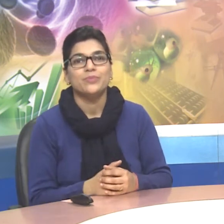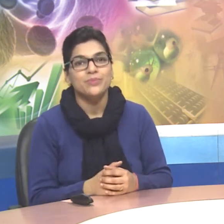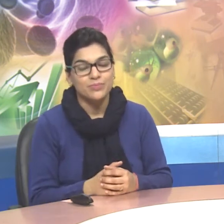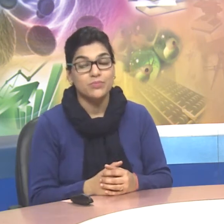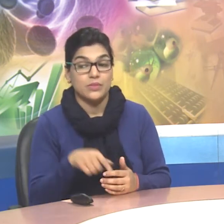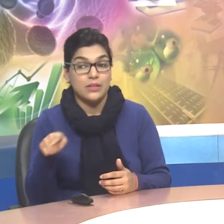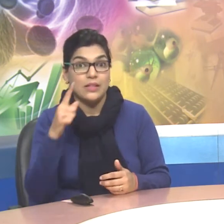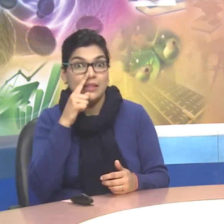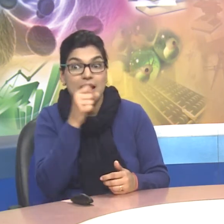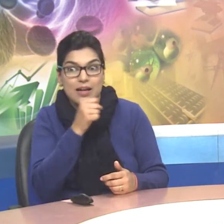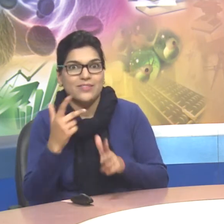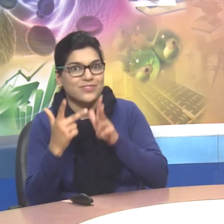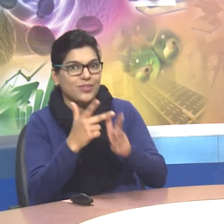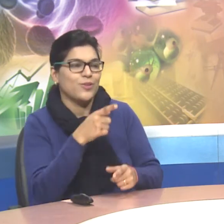like I did.